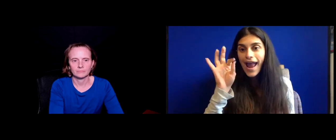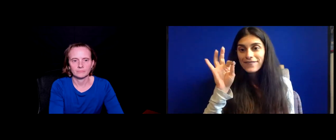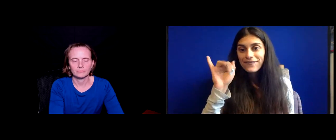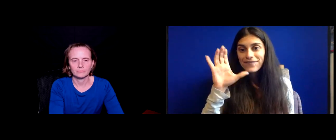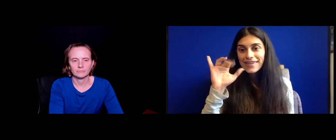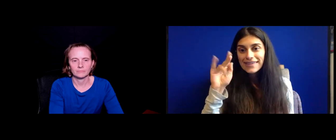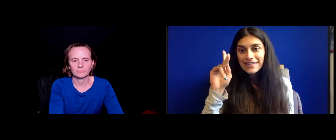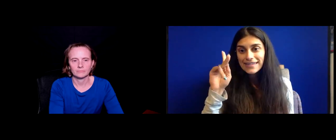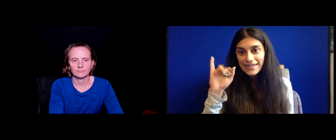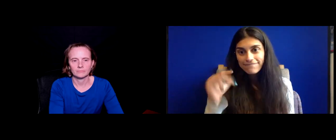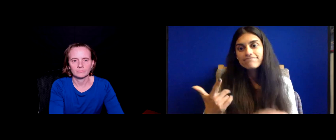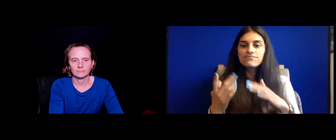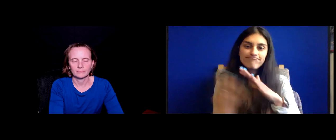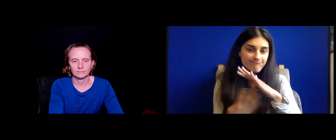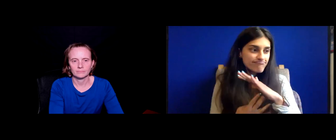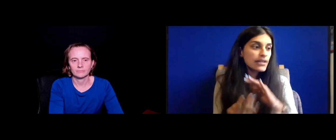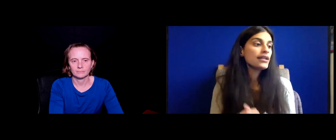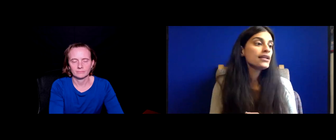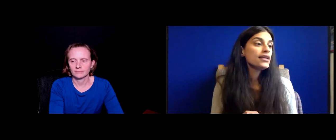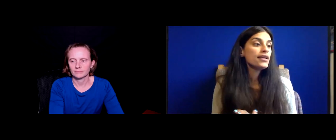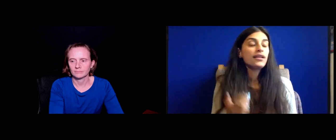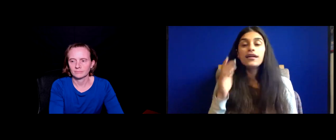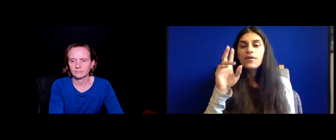human trafficking,